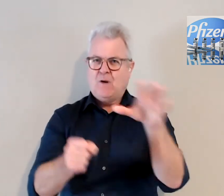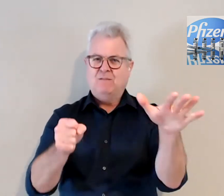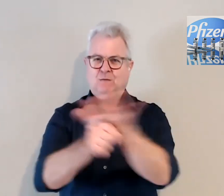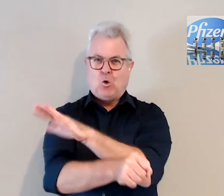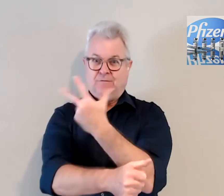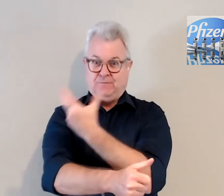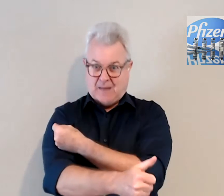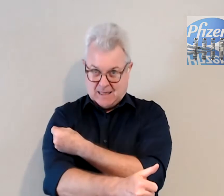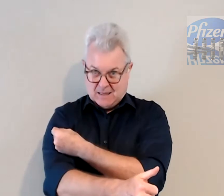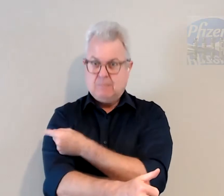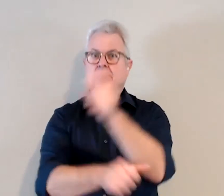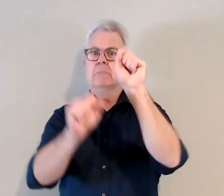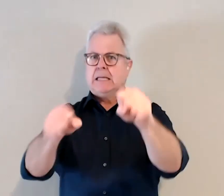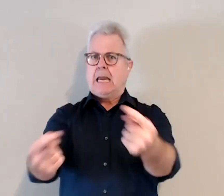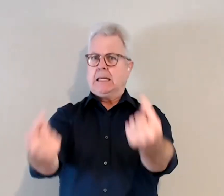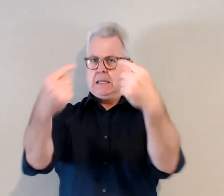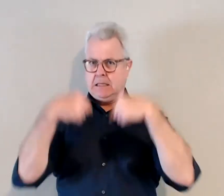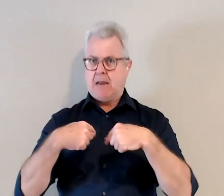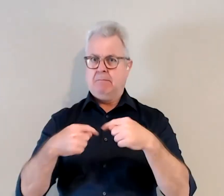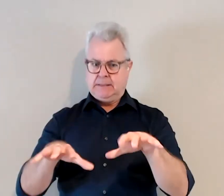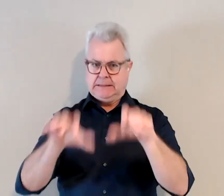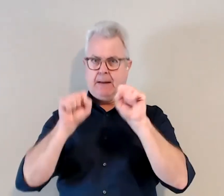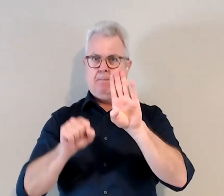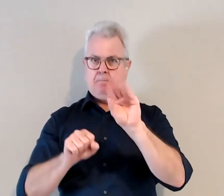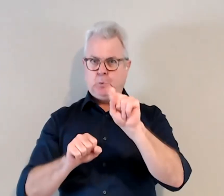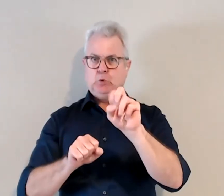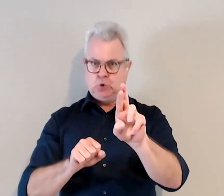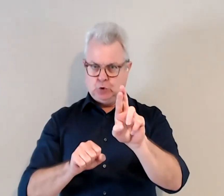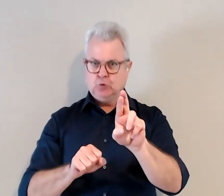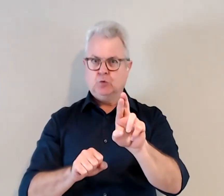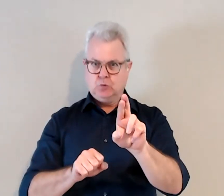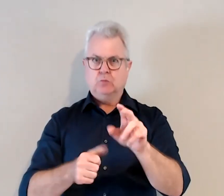But you have to keep in mind that you have to have 2 full doses before you're eligible for the booster.